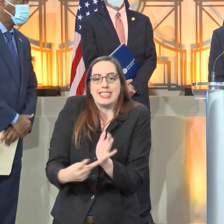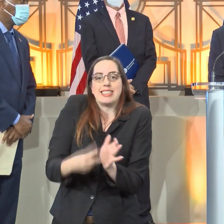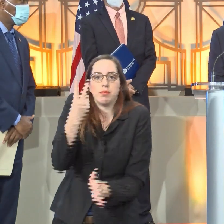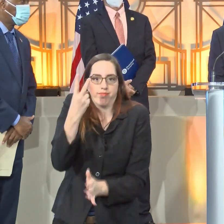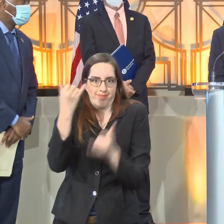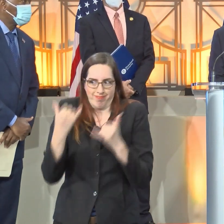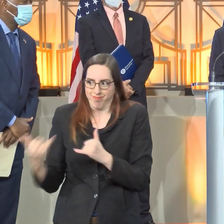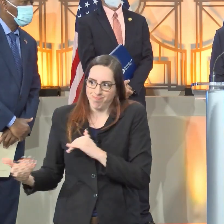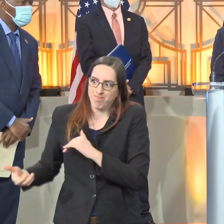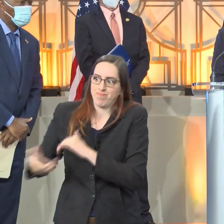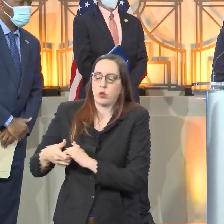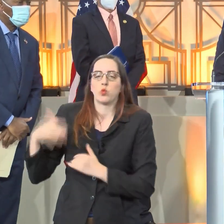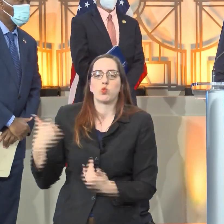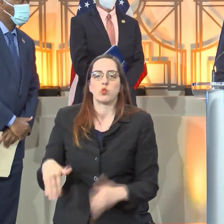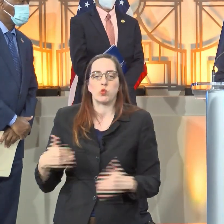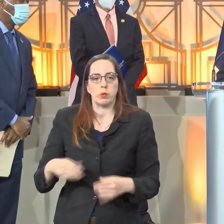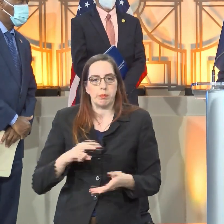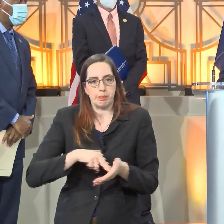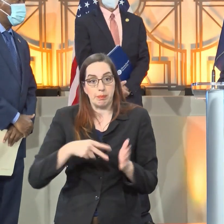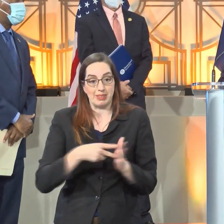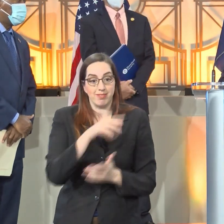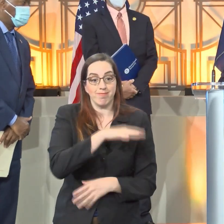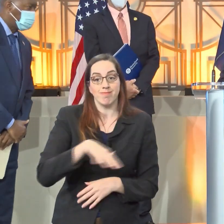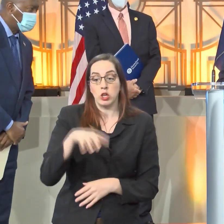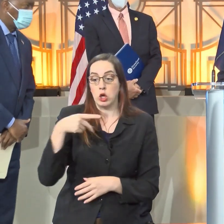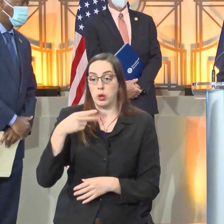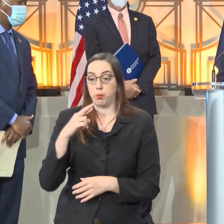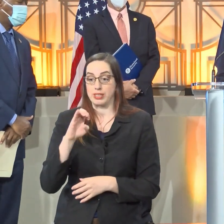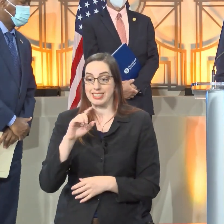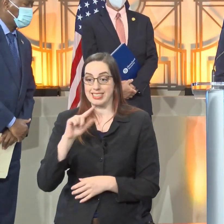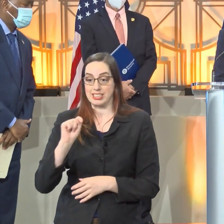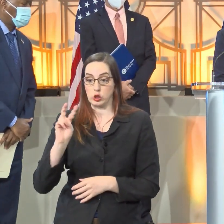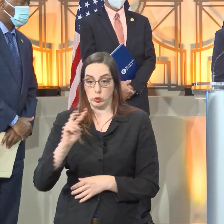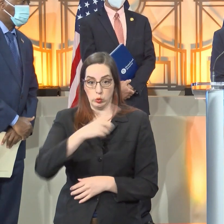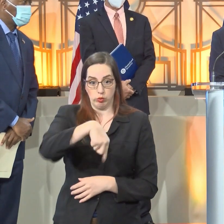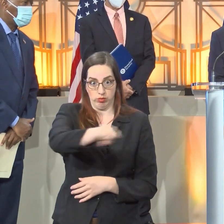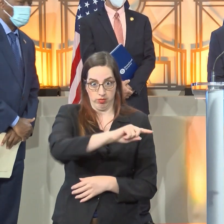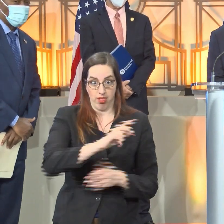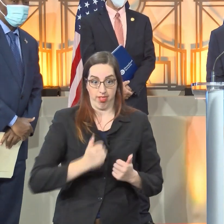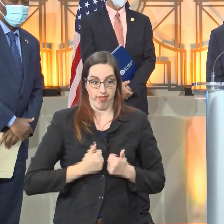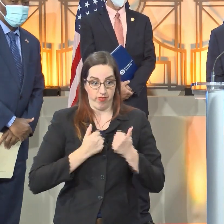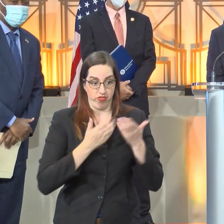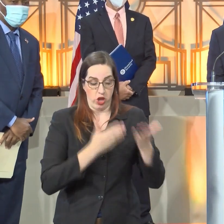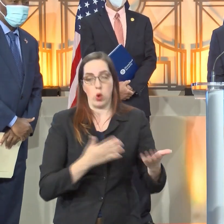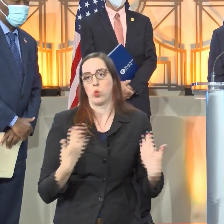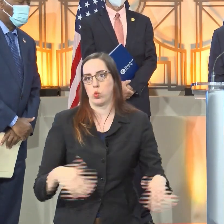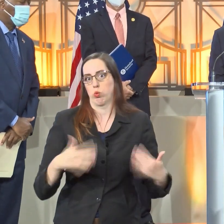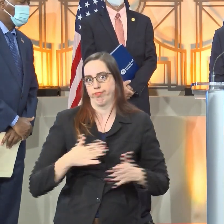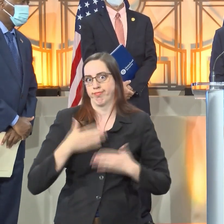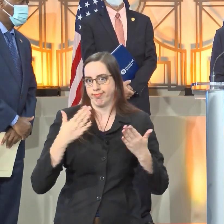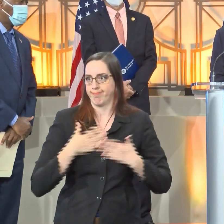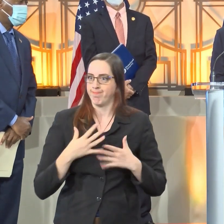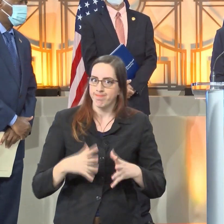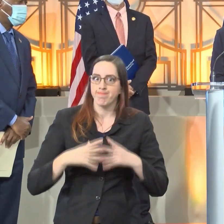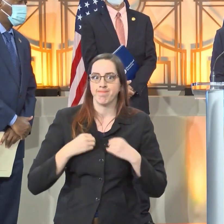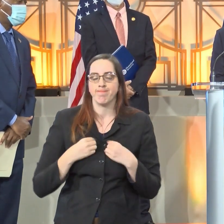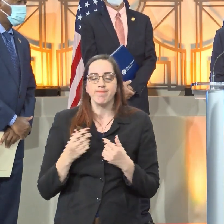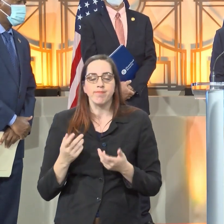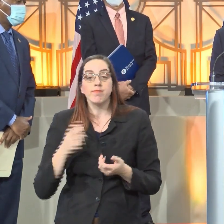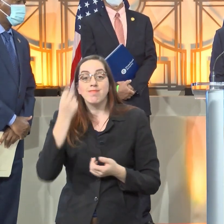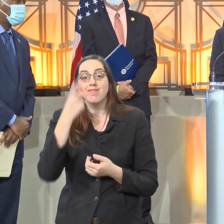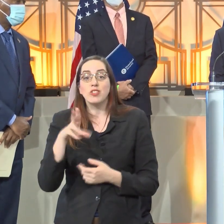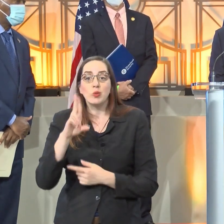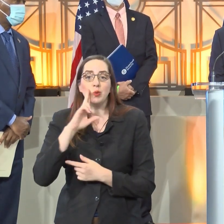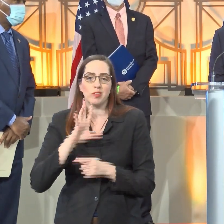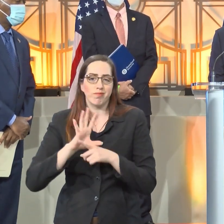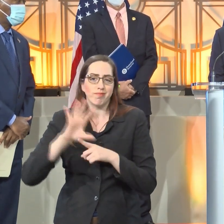for that, the citizens of Precinct 2 are extremely grateful for that partnership. You know, Houston is an incredible